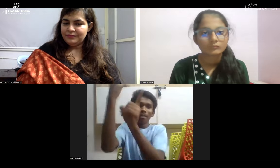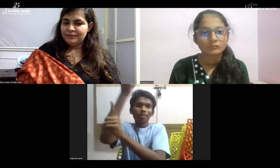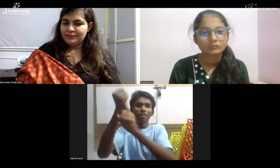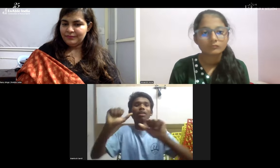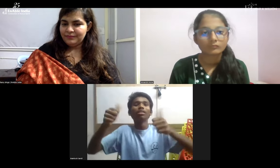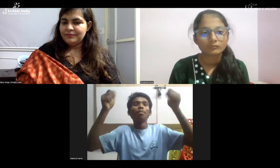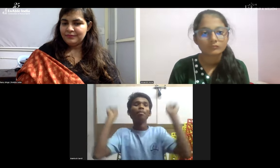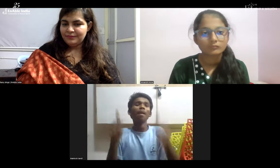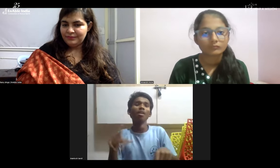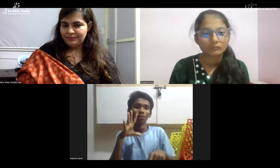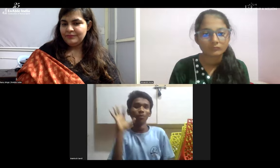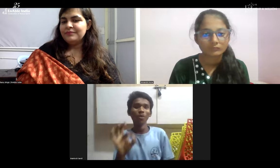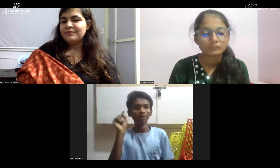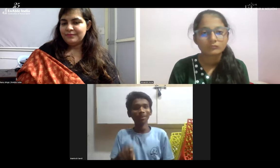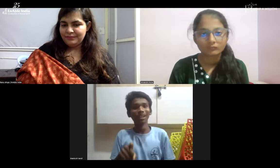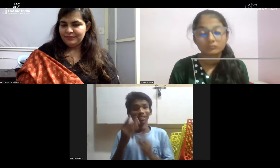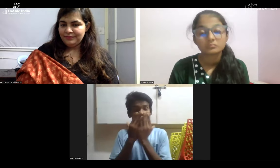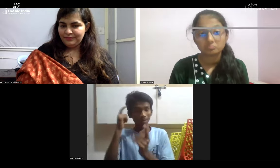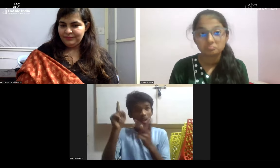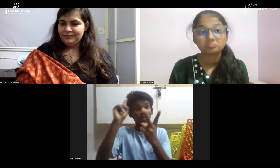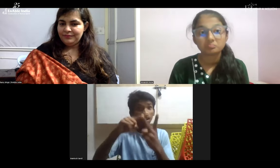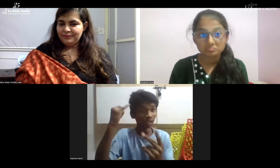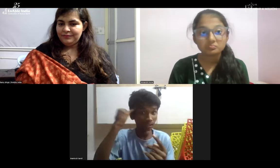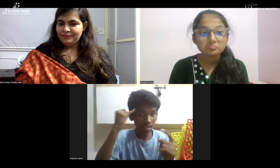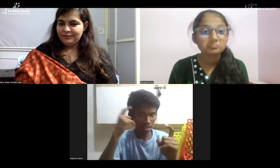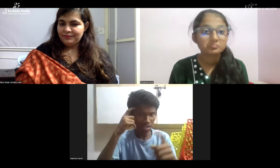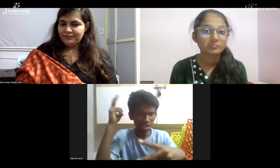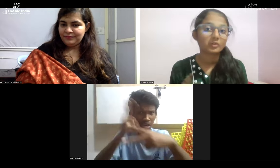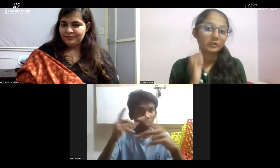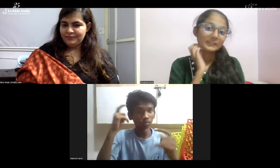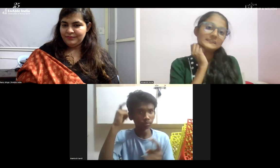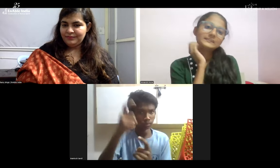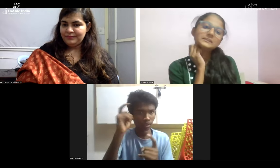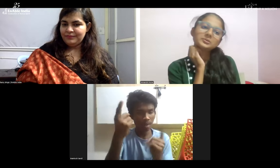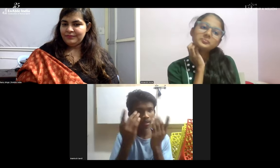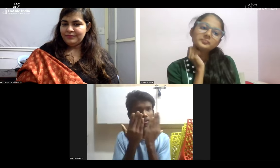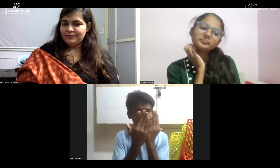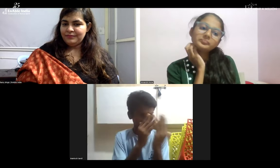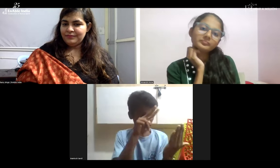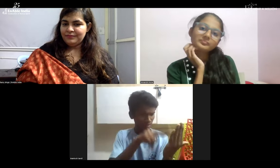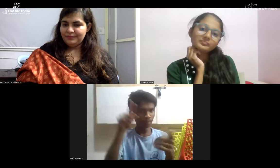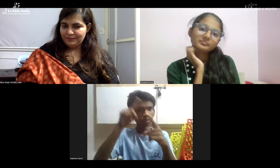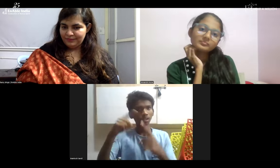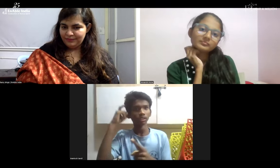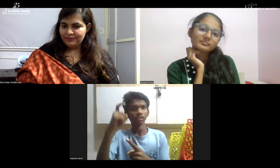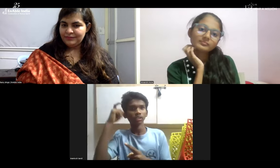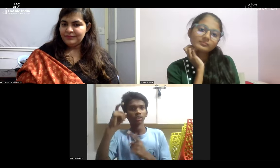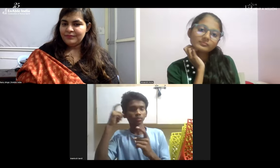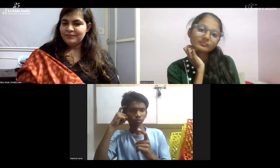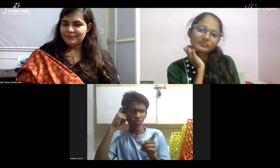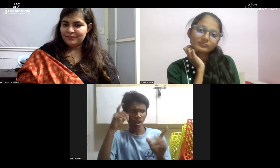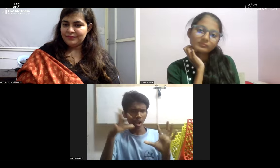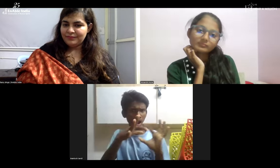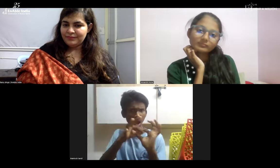can be a bad role, you can be a good role model, and their bad behavior can be changed. And your parents also, if you have some issues